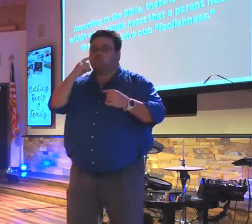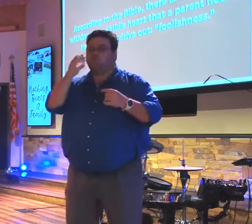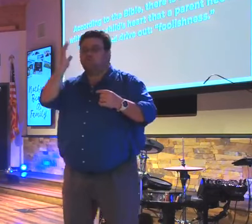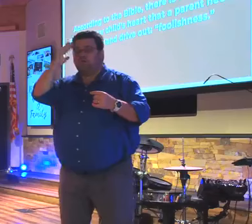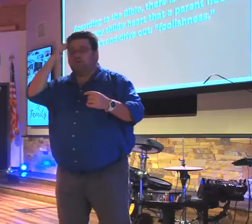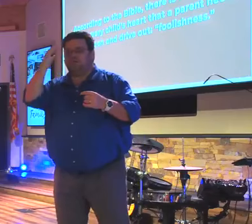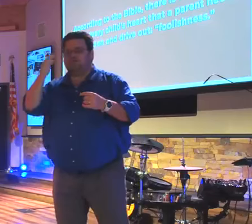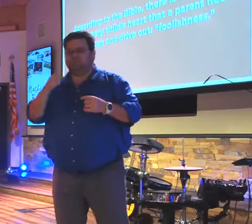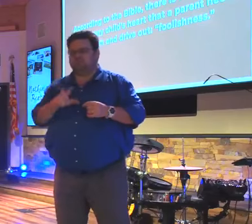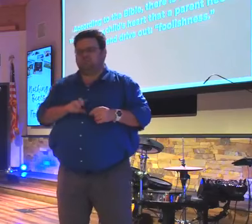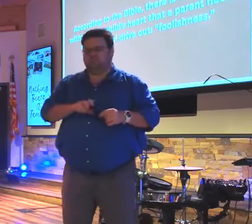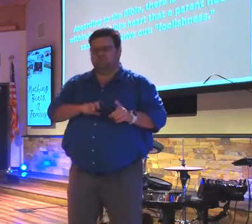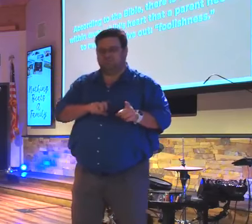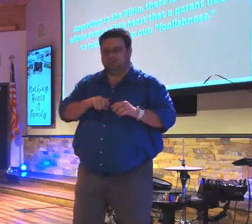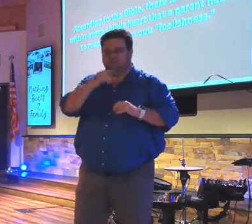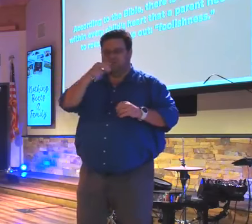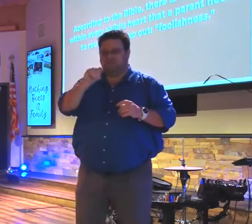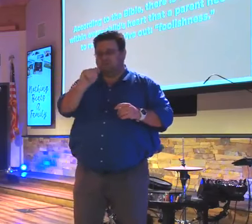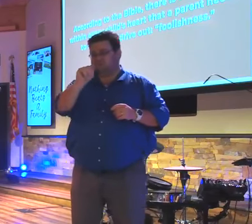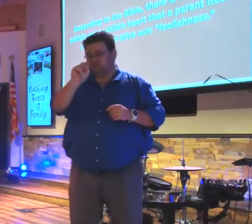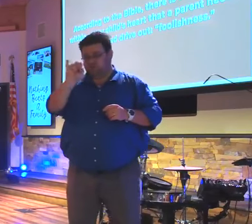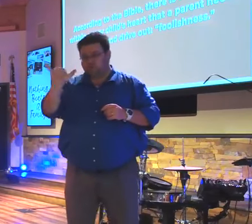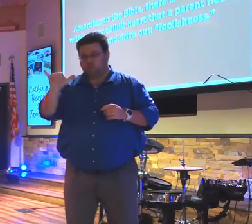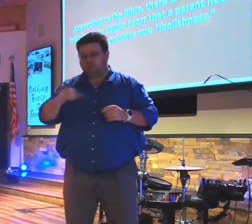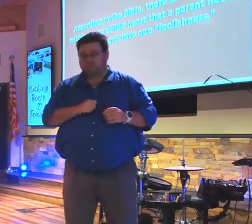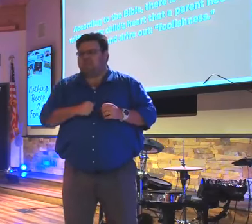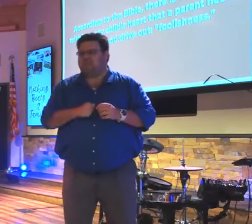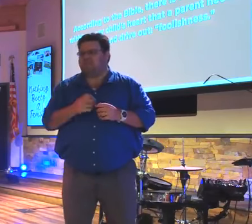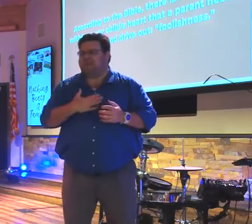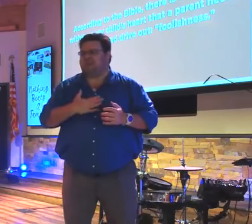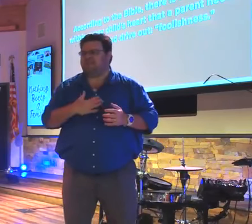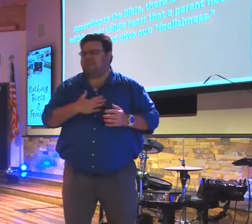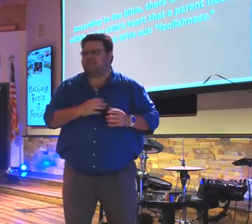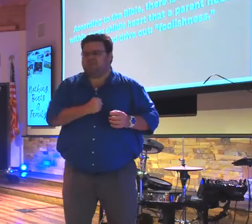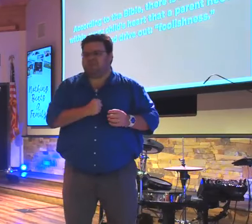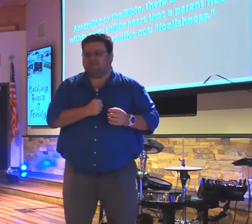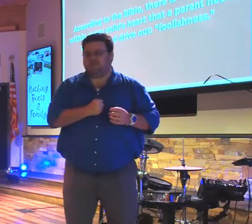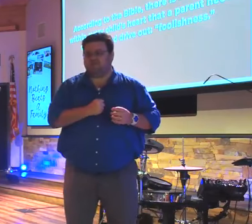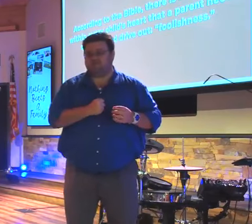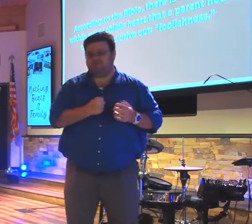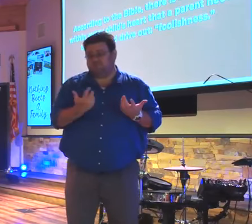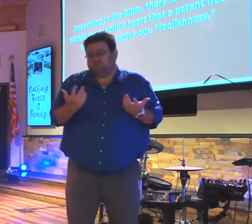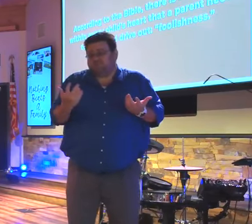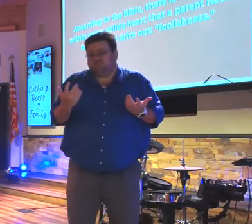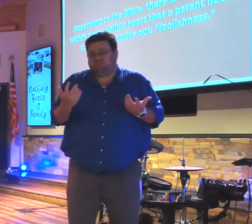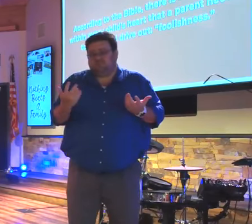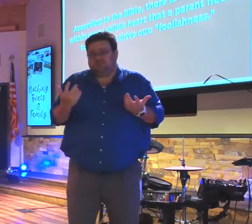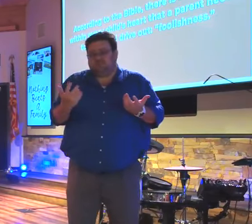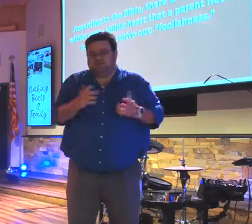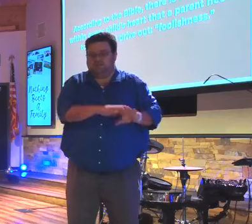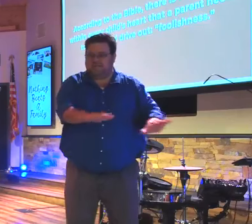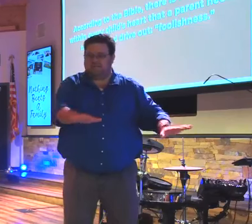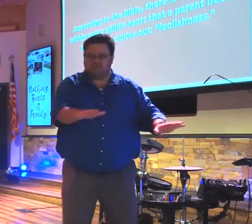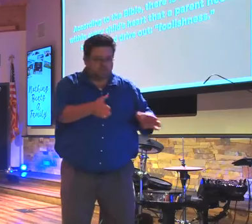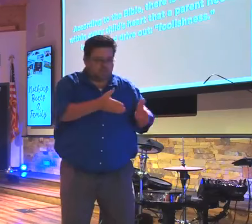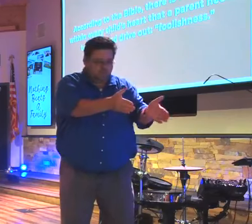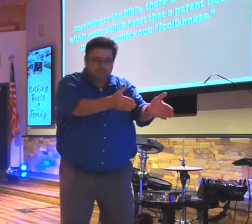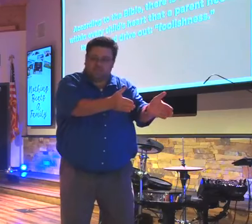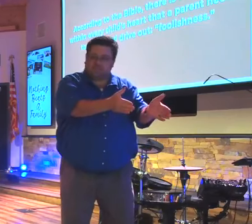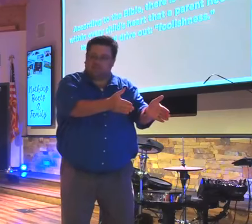Being stingy with their toys. That's my toy! Right? There's just something in kids that are bent that way. So as a